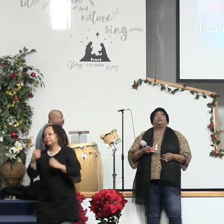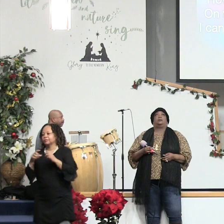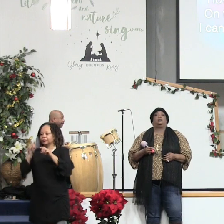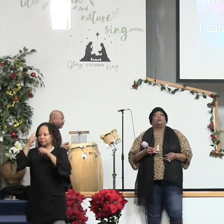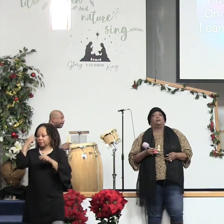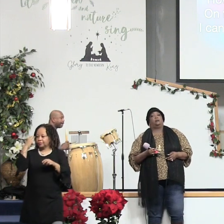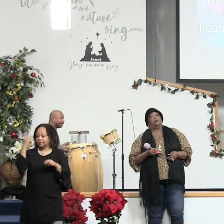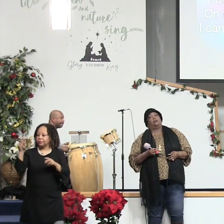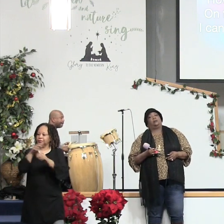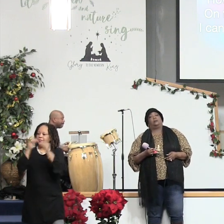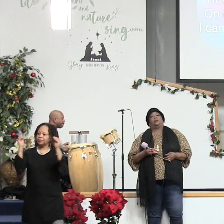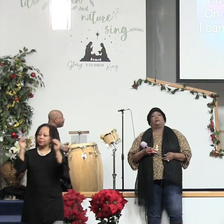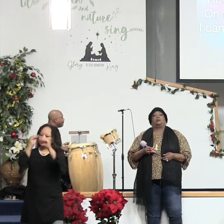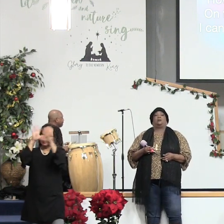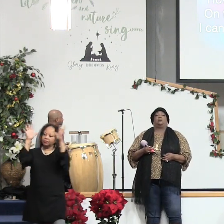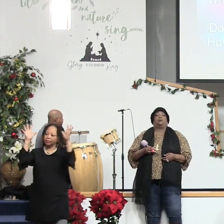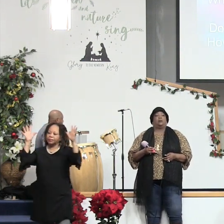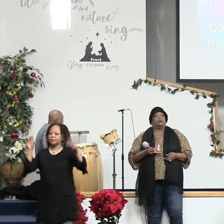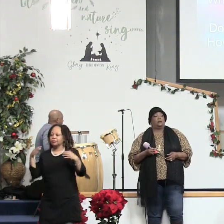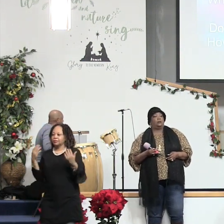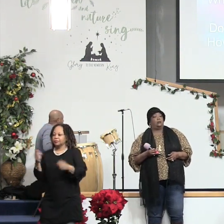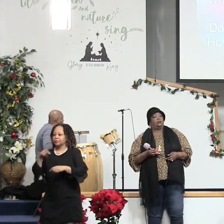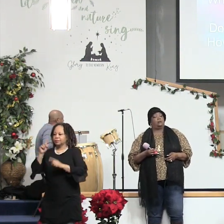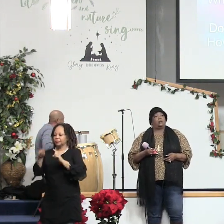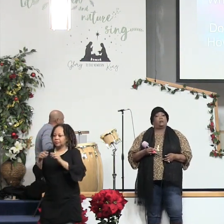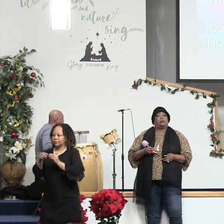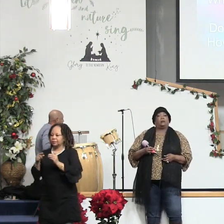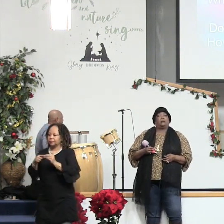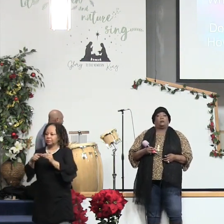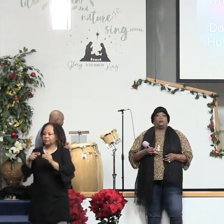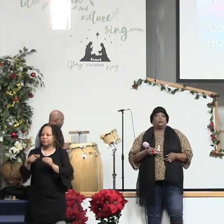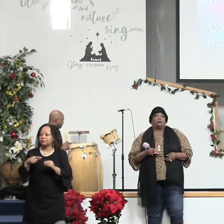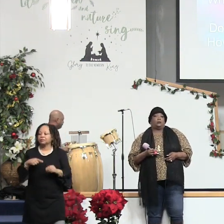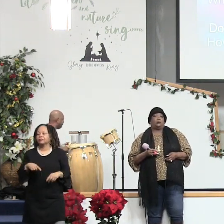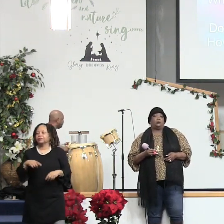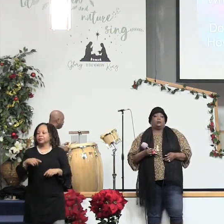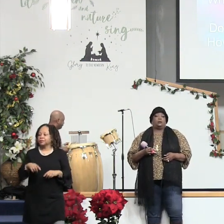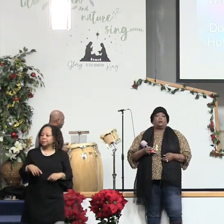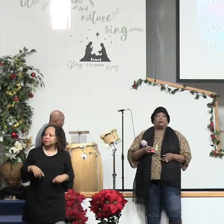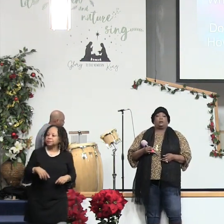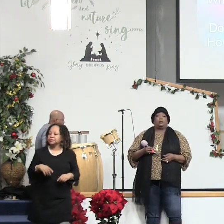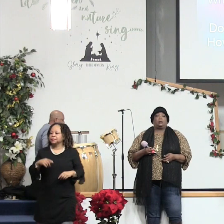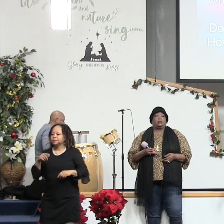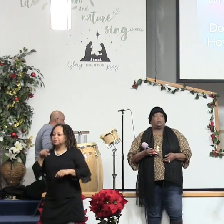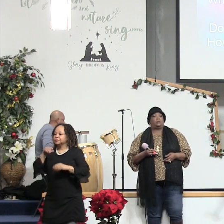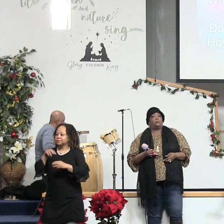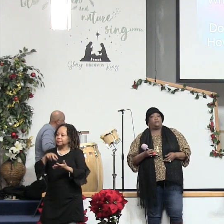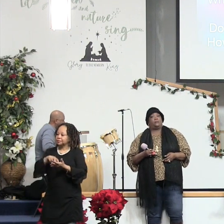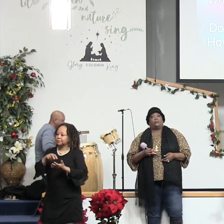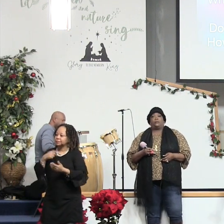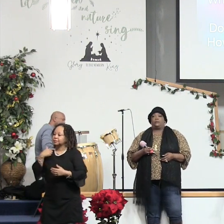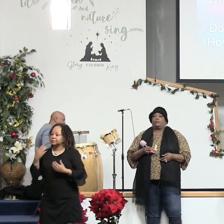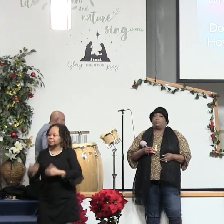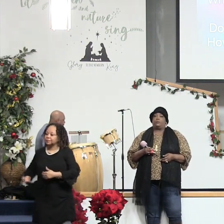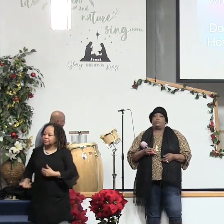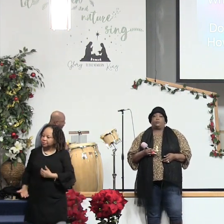can see so clear what it's all about. So stay by